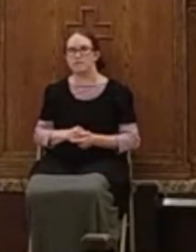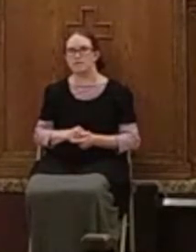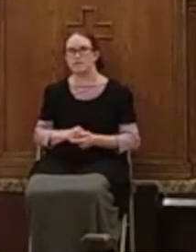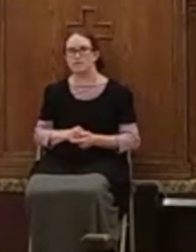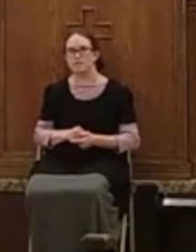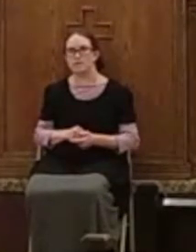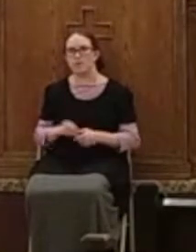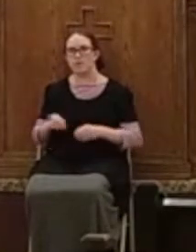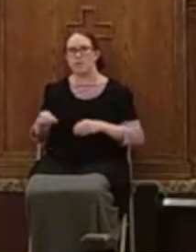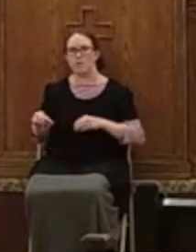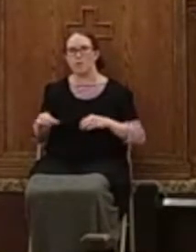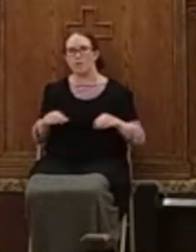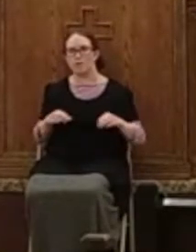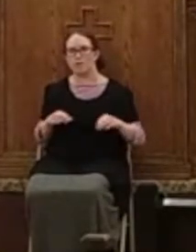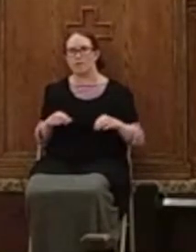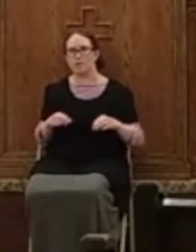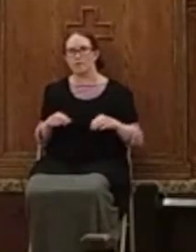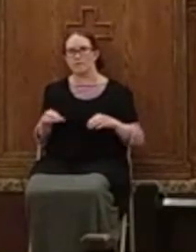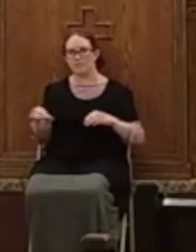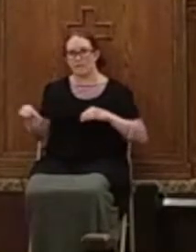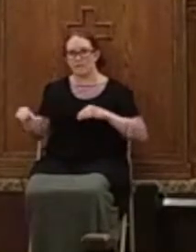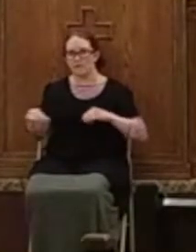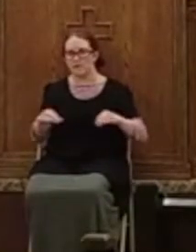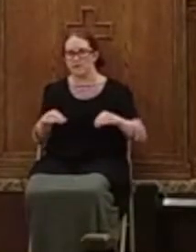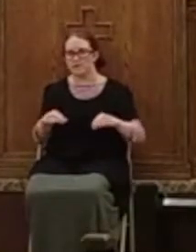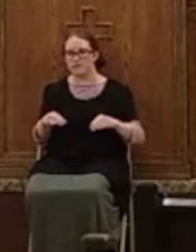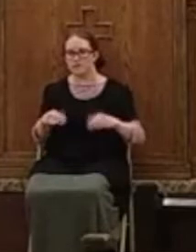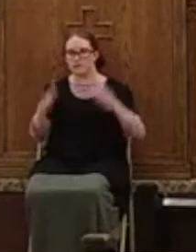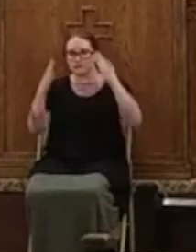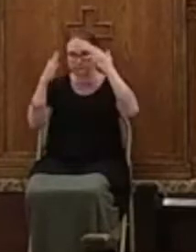What are you doing dimming the lights before church?